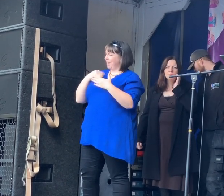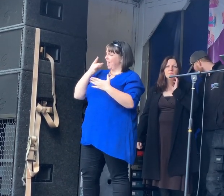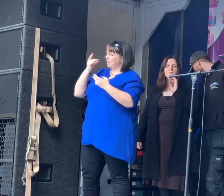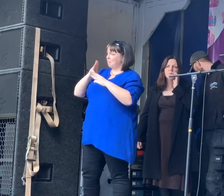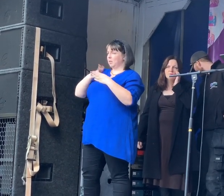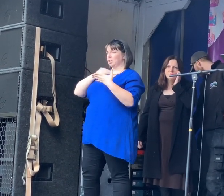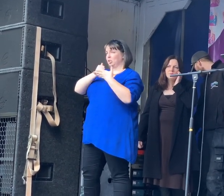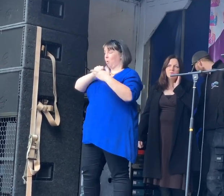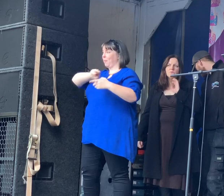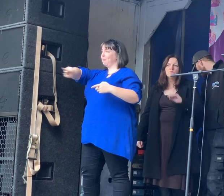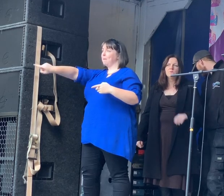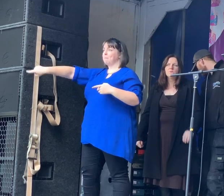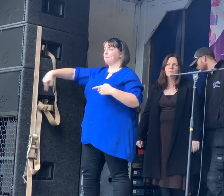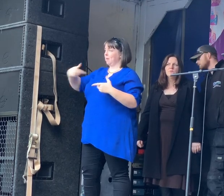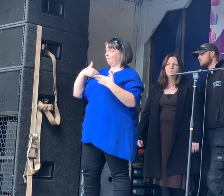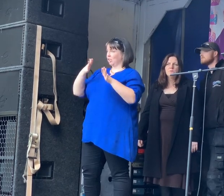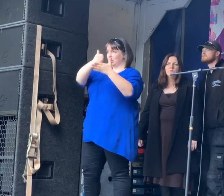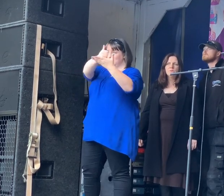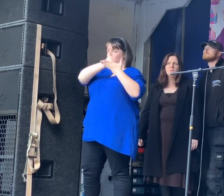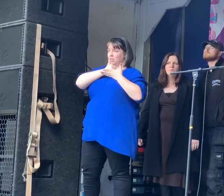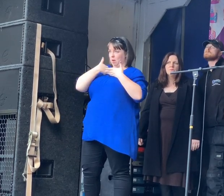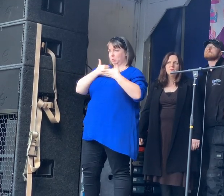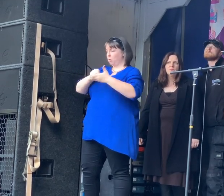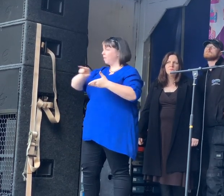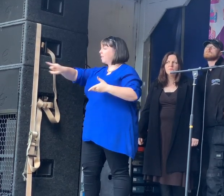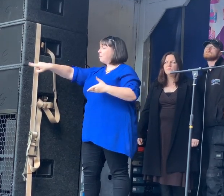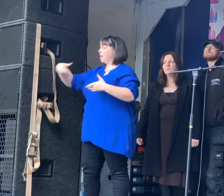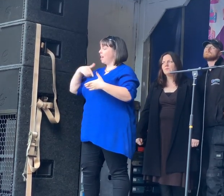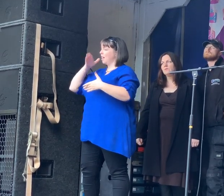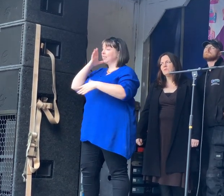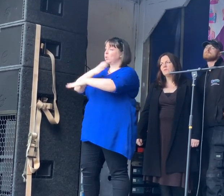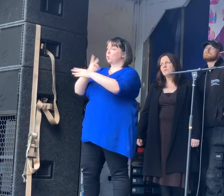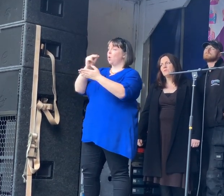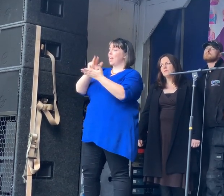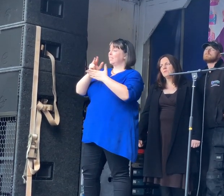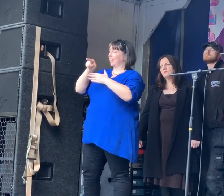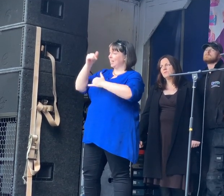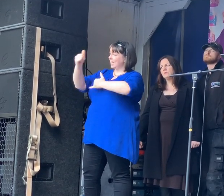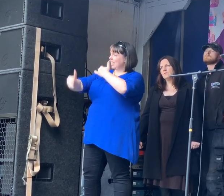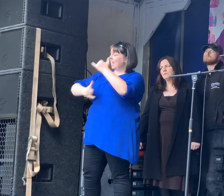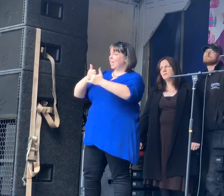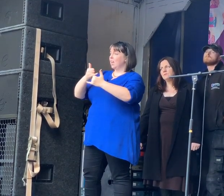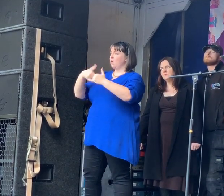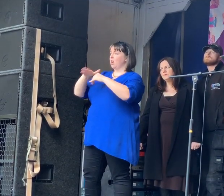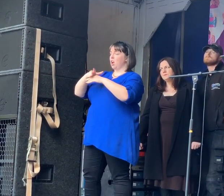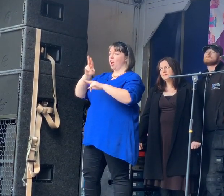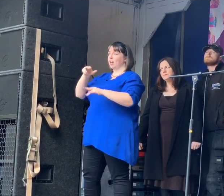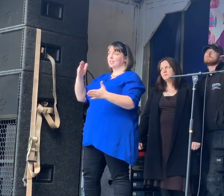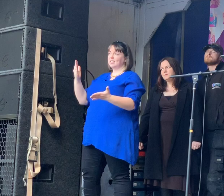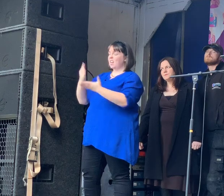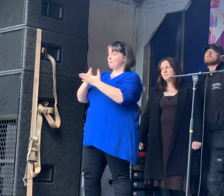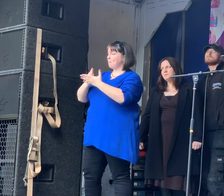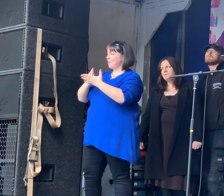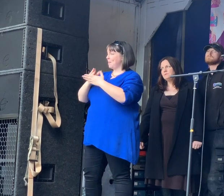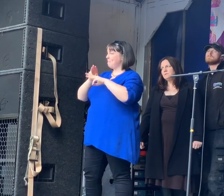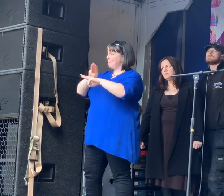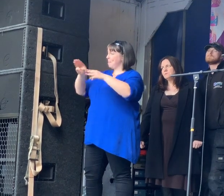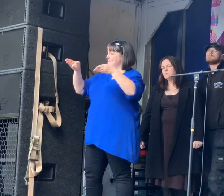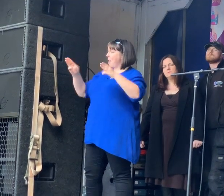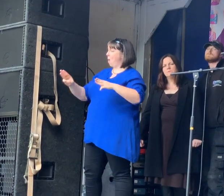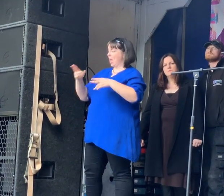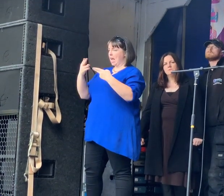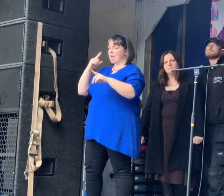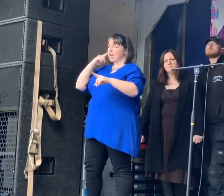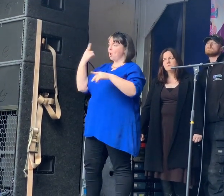support them as we were supported. Let's continue to make 2018 the year where an unstoppable wave of people power cannot